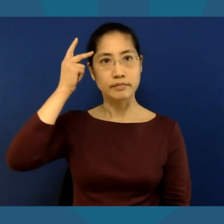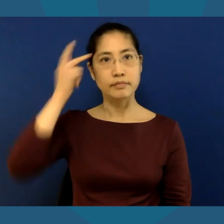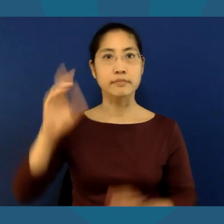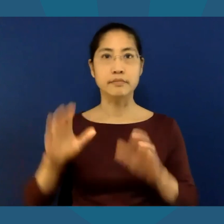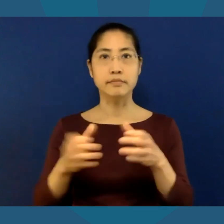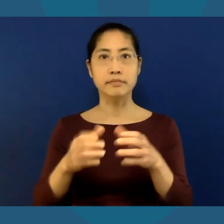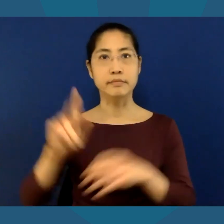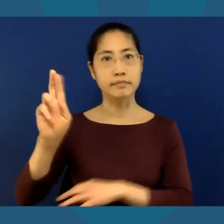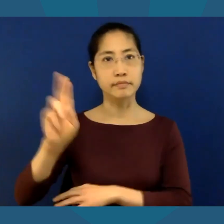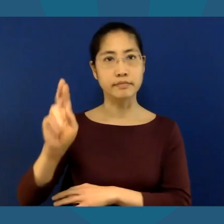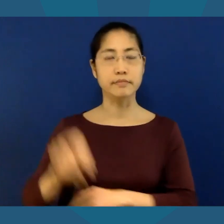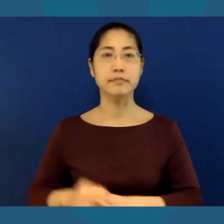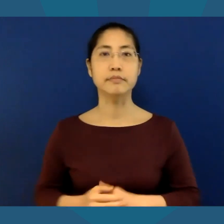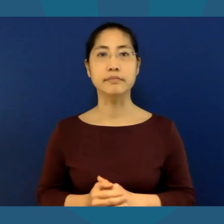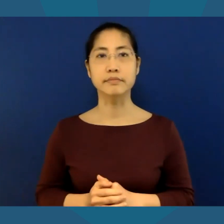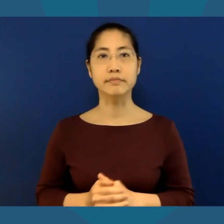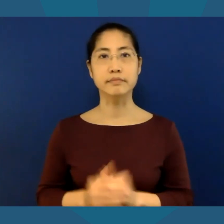Party, Republican.